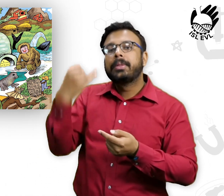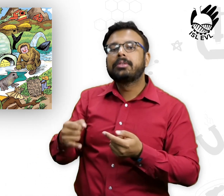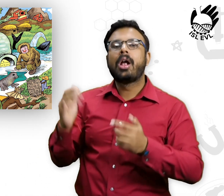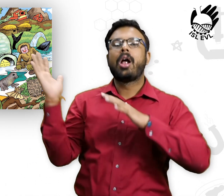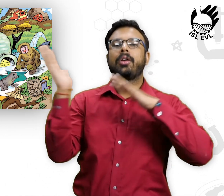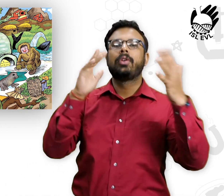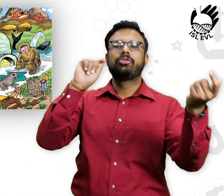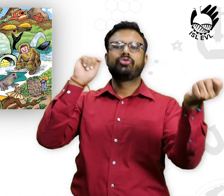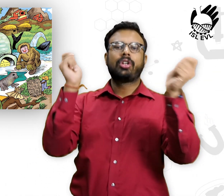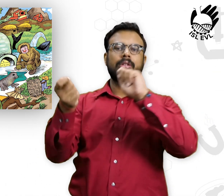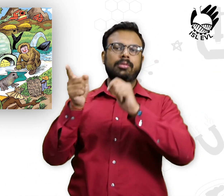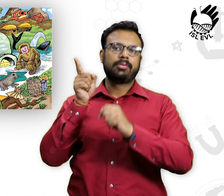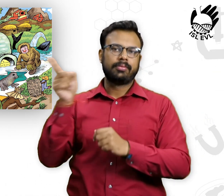livelihoods.